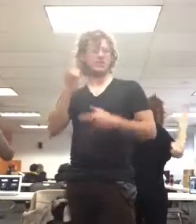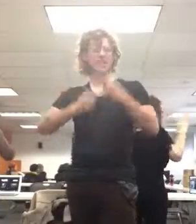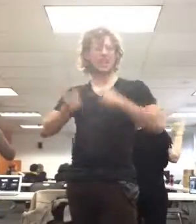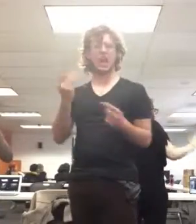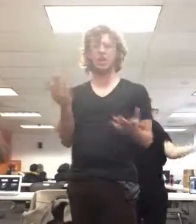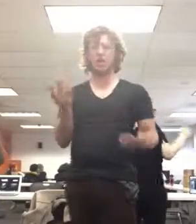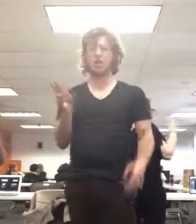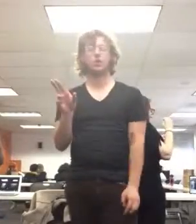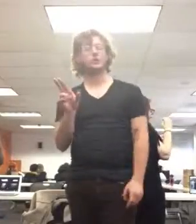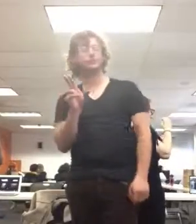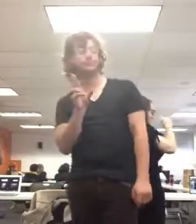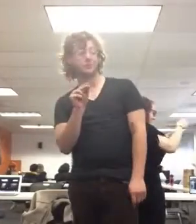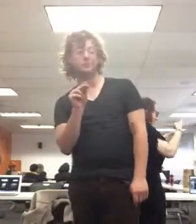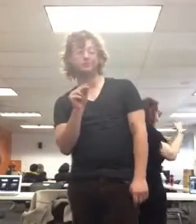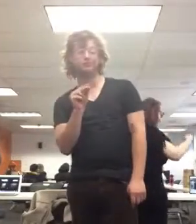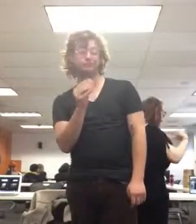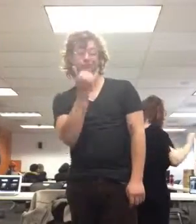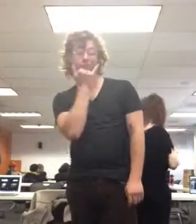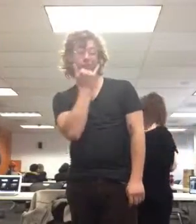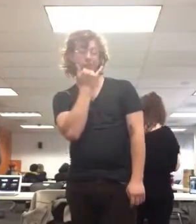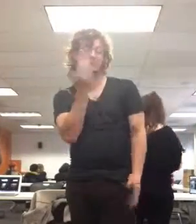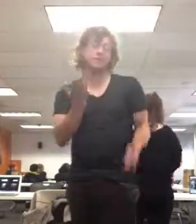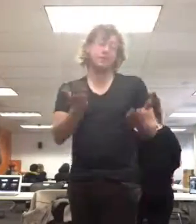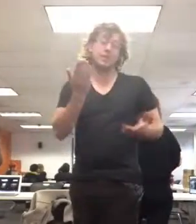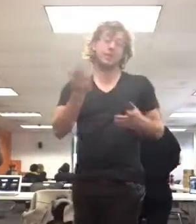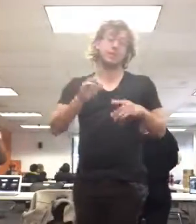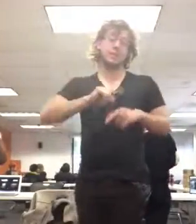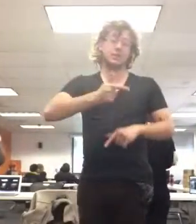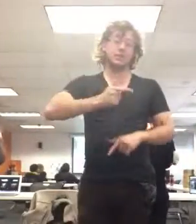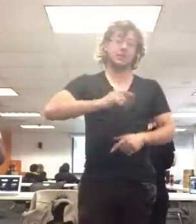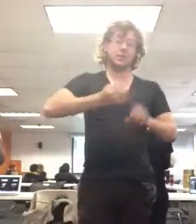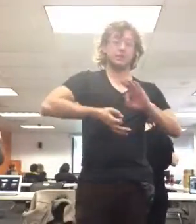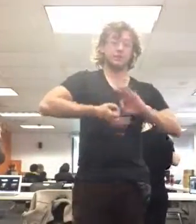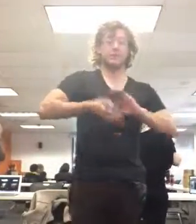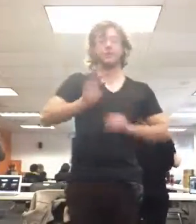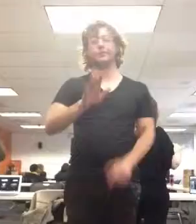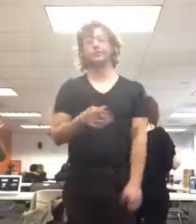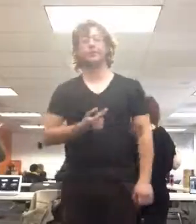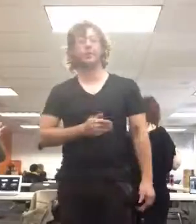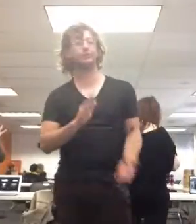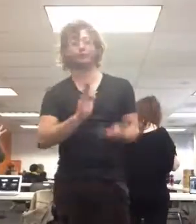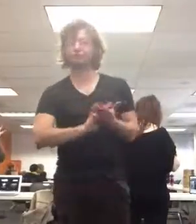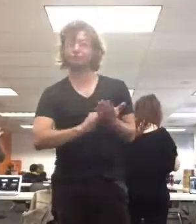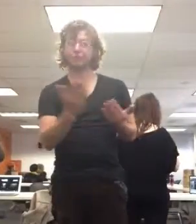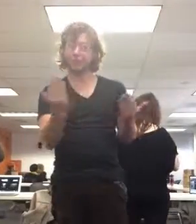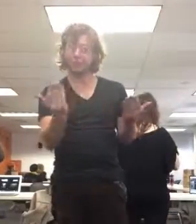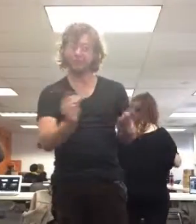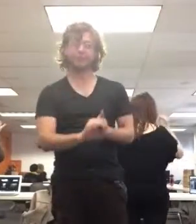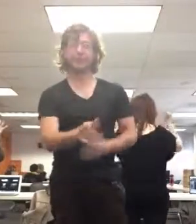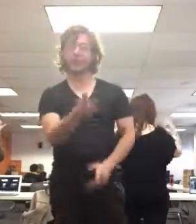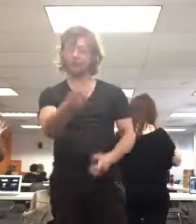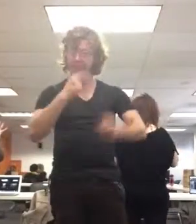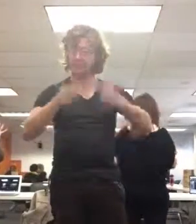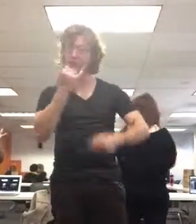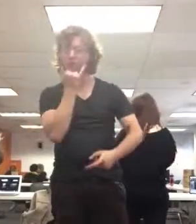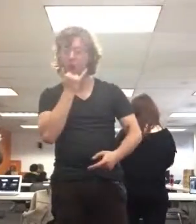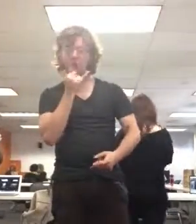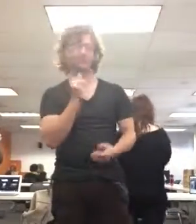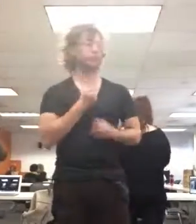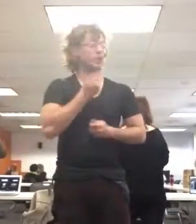of kind of backlash, maybe, in consecutive, where whoever your instructor is saying, that's not how you produce it, that's not how you produce it.